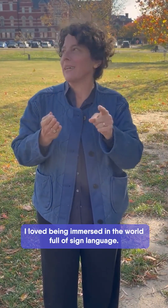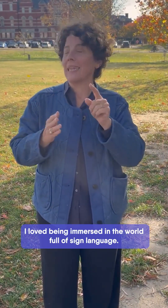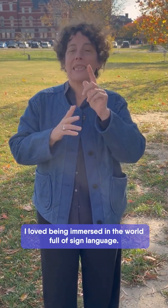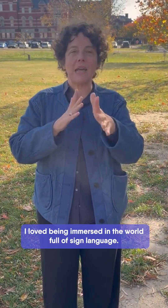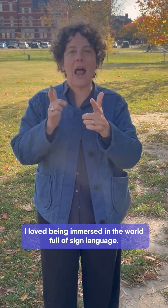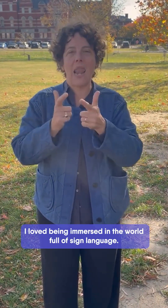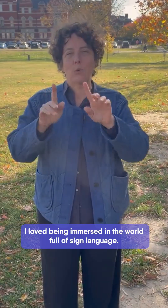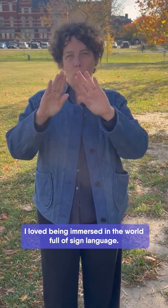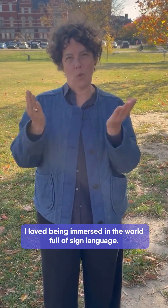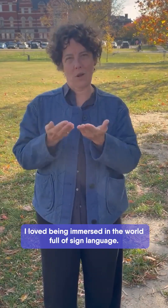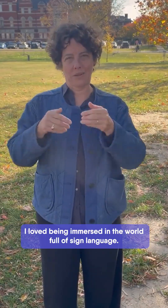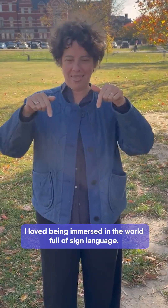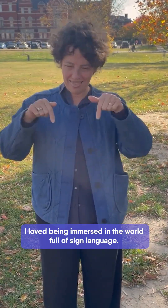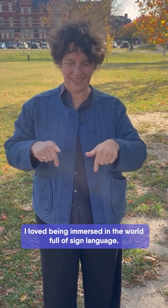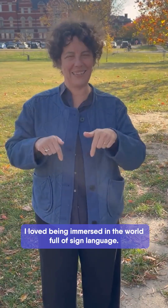in the world full of sign language.